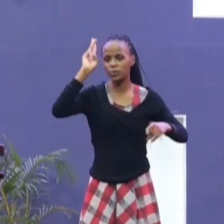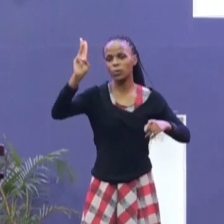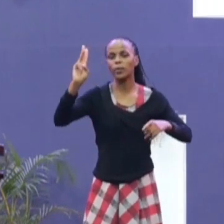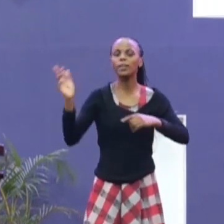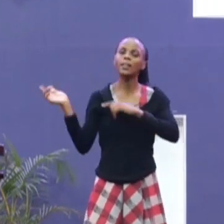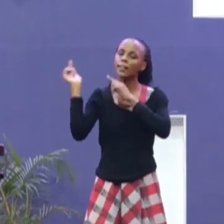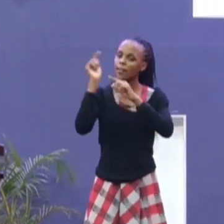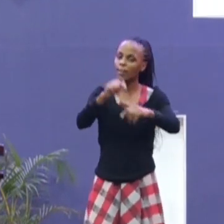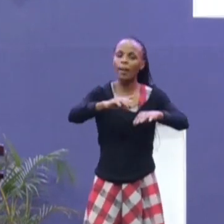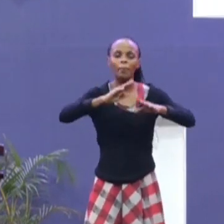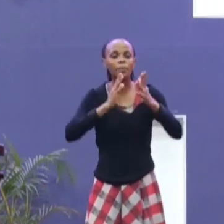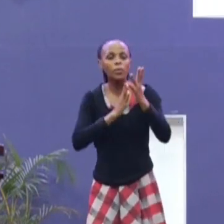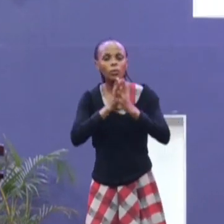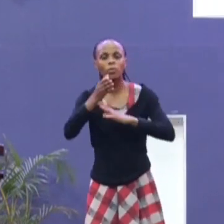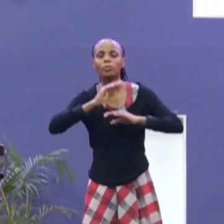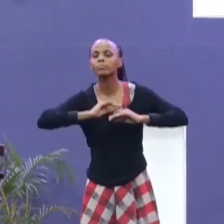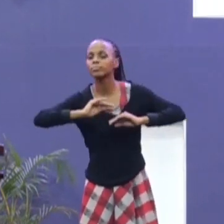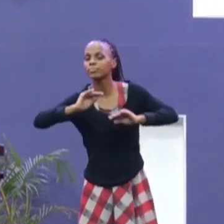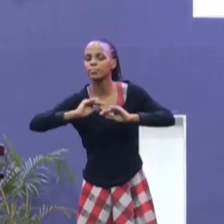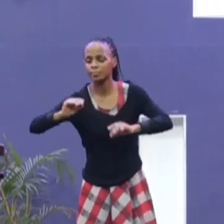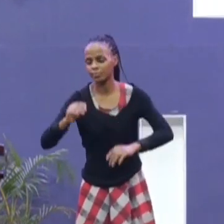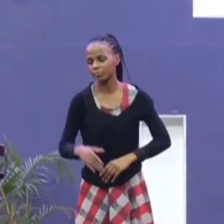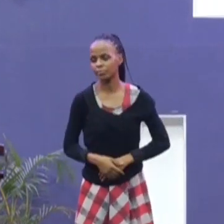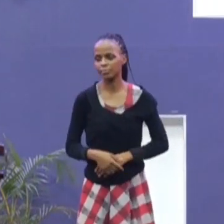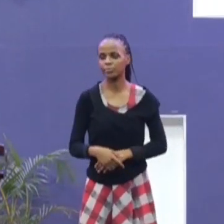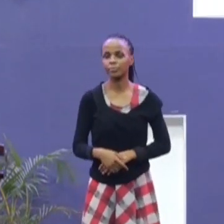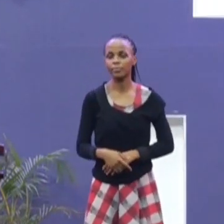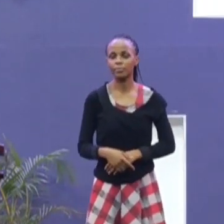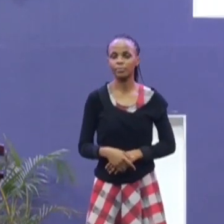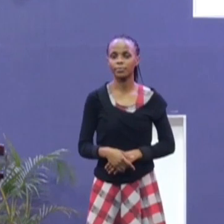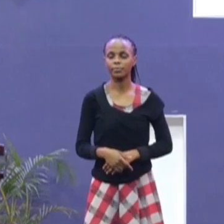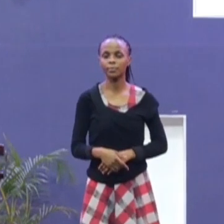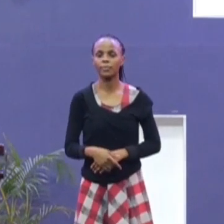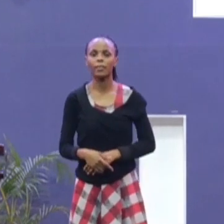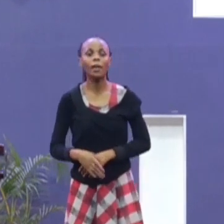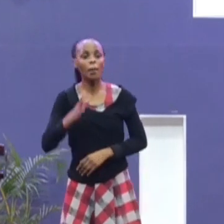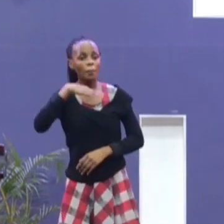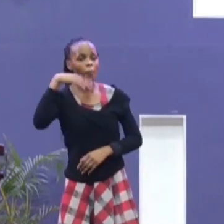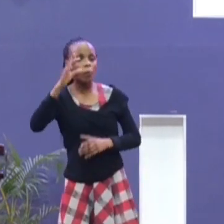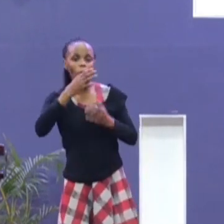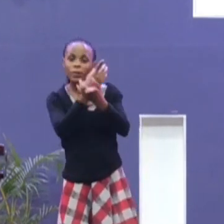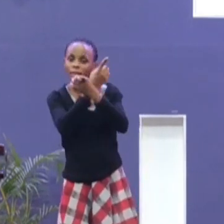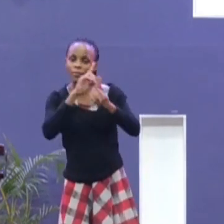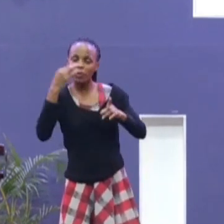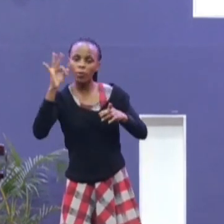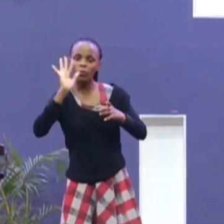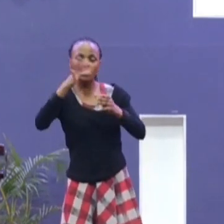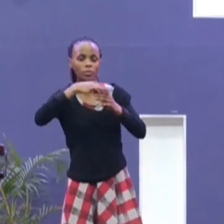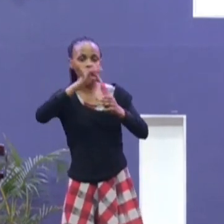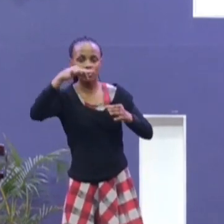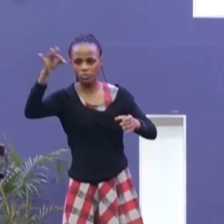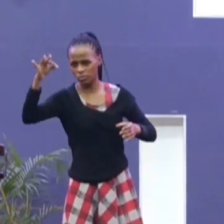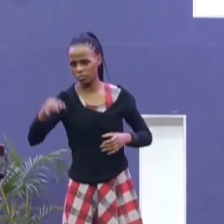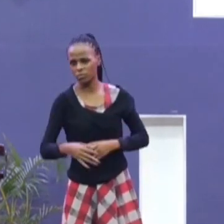teaching. Yesu agamba okusumulwa kujja kujja okuyita mu kuyigirizibwa. More so the deliverance of your soul. Naddala nnyo